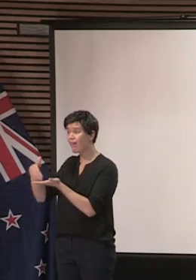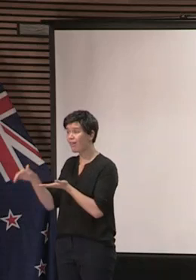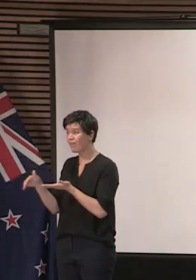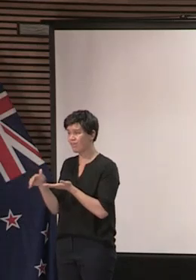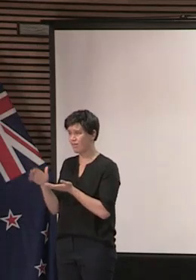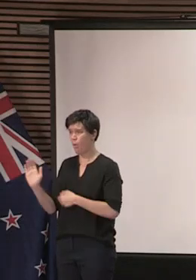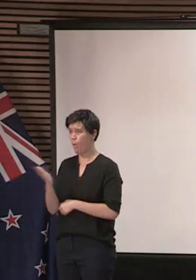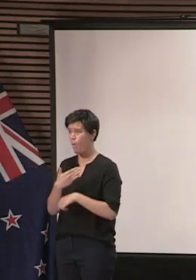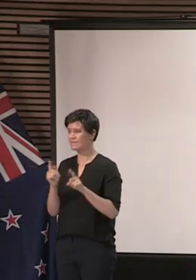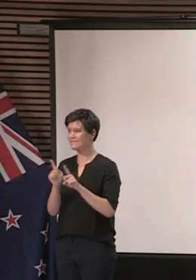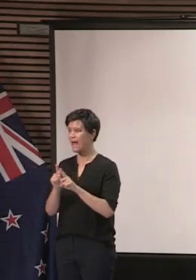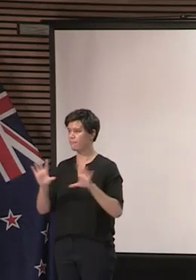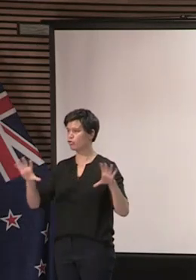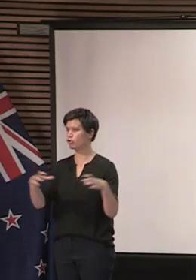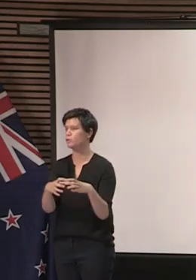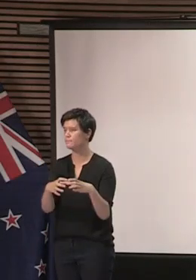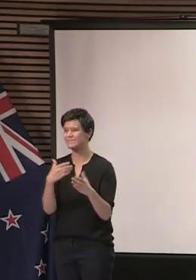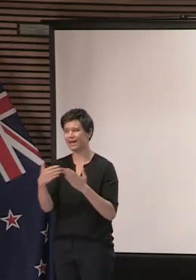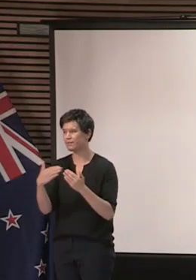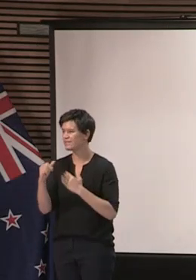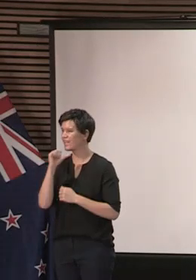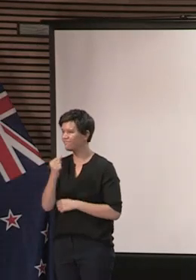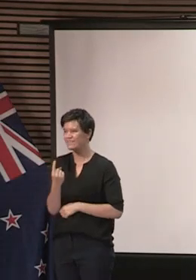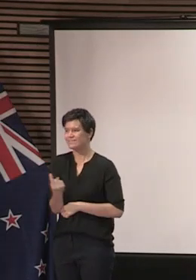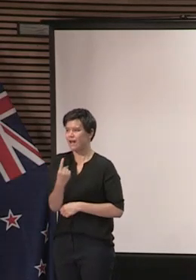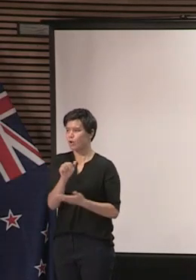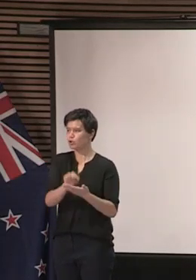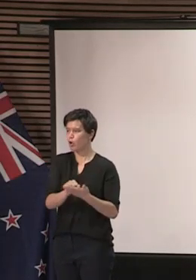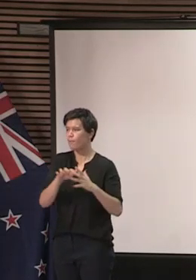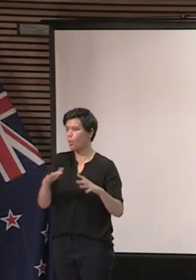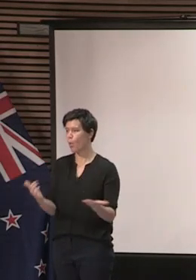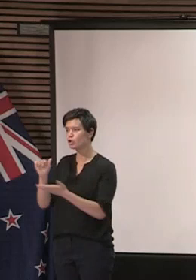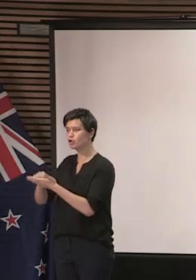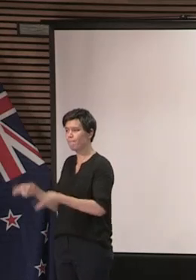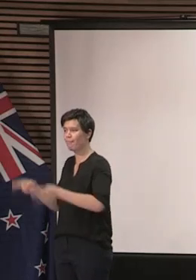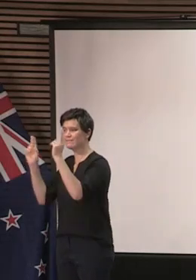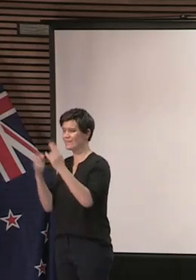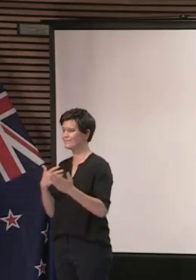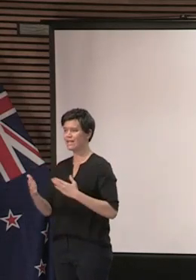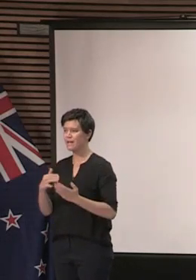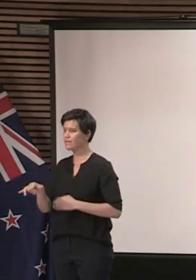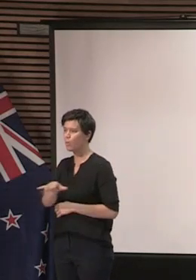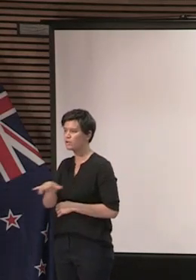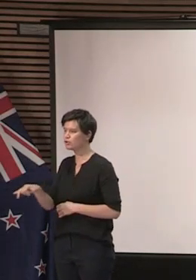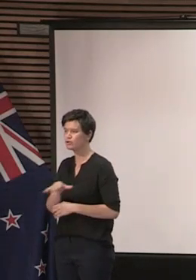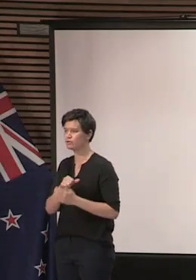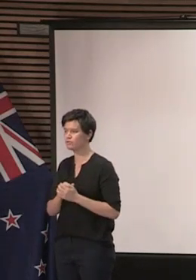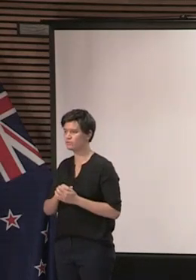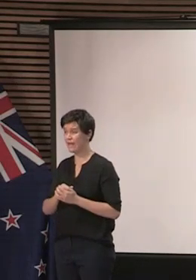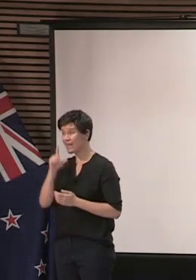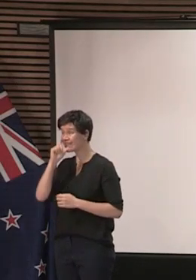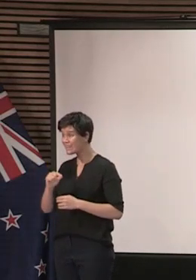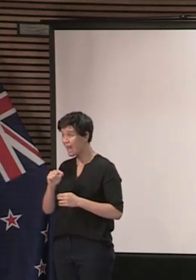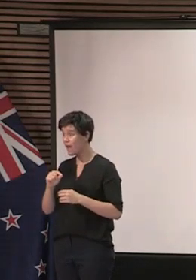mall or a retail store on the main street of a small town. we're asking them to adopt contactless trade,